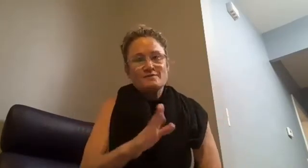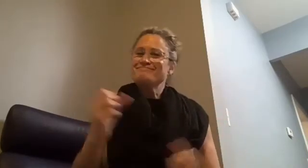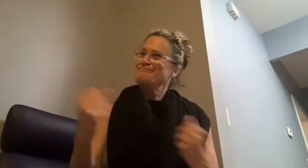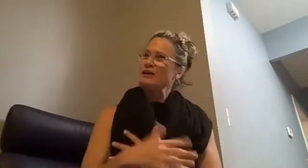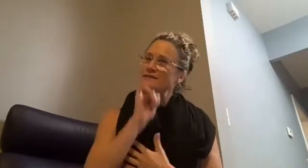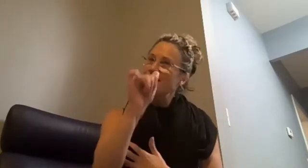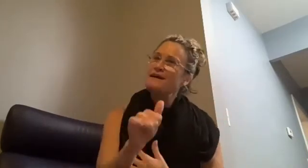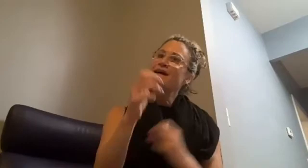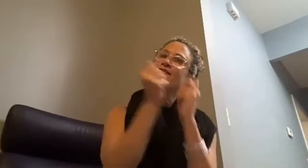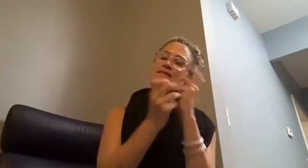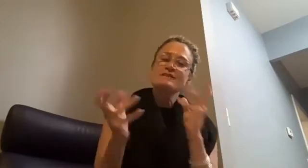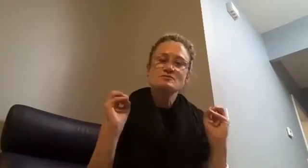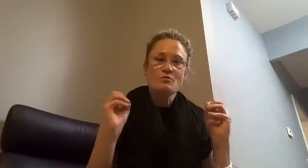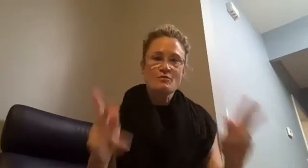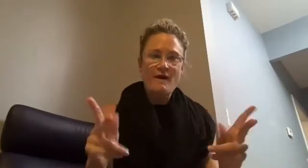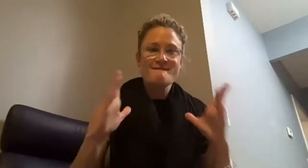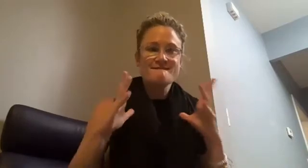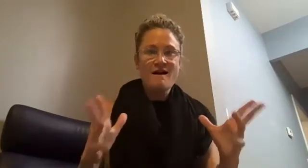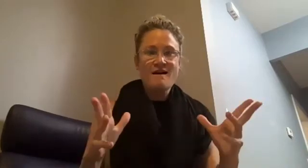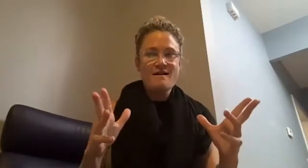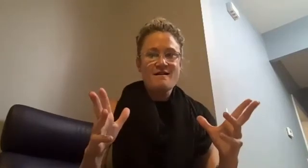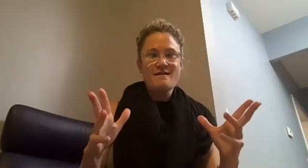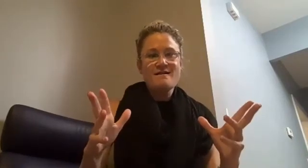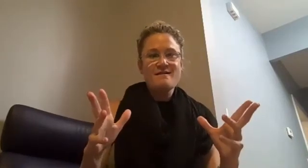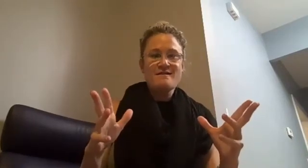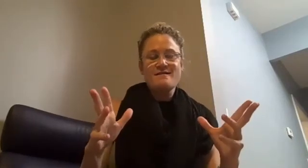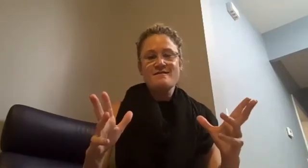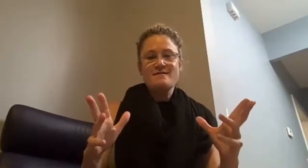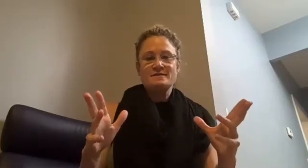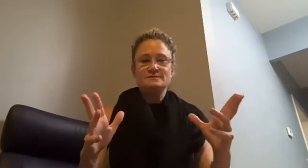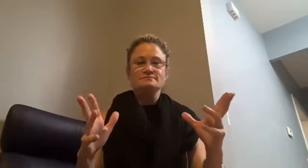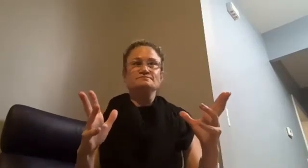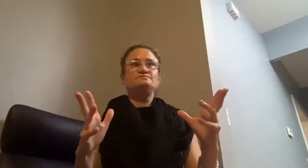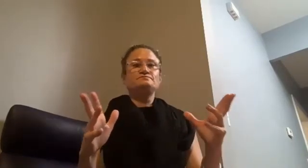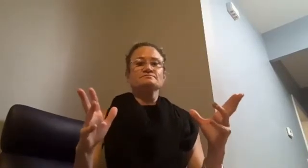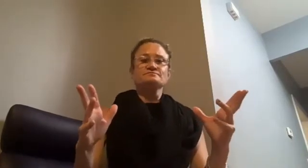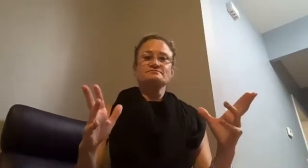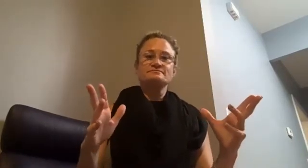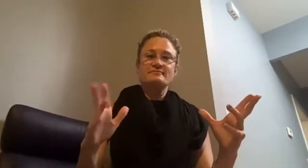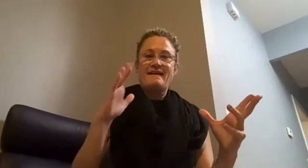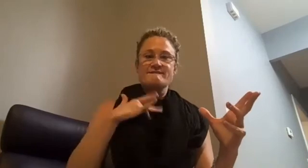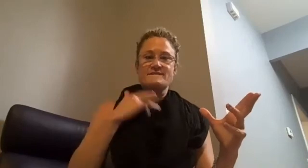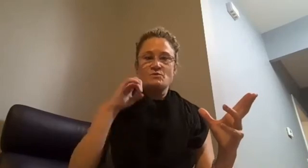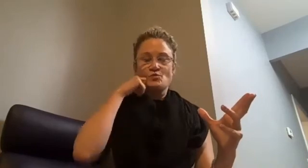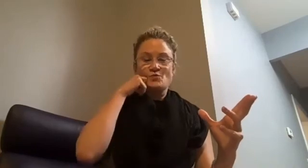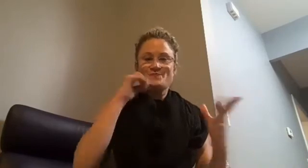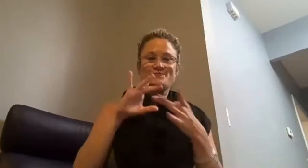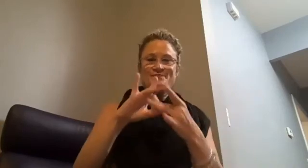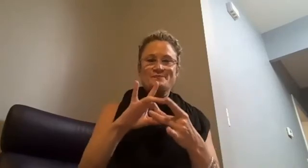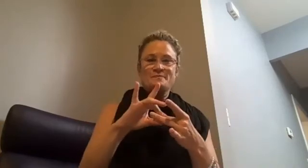Everything's going to be okay. And I don't know, I feel pretty cool to be part of something like that.